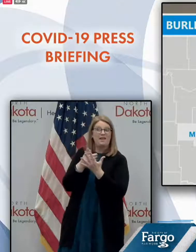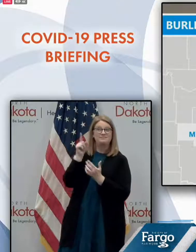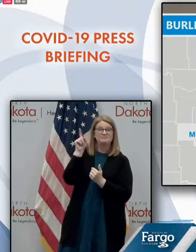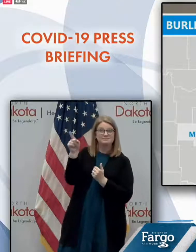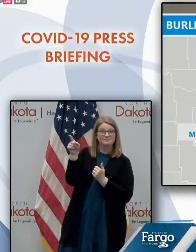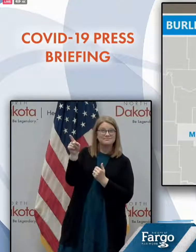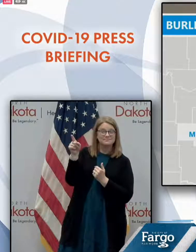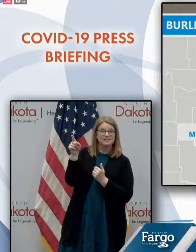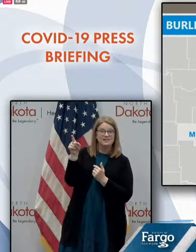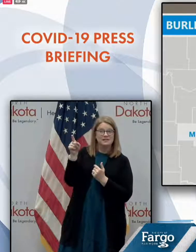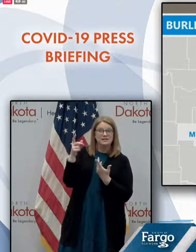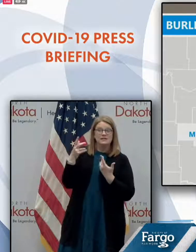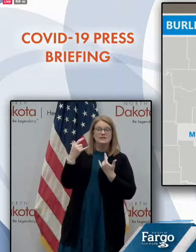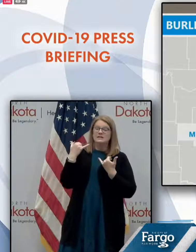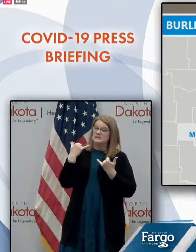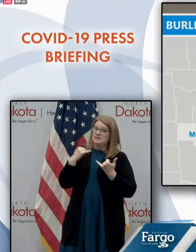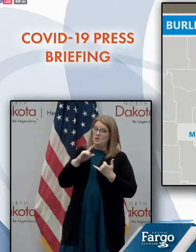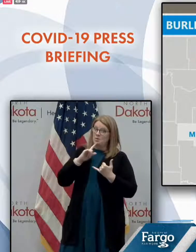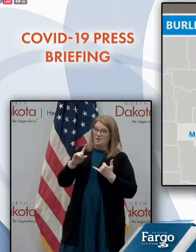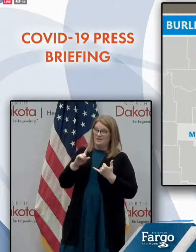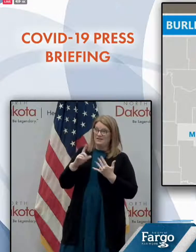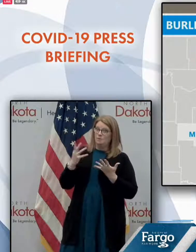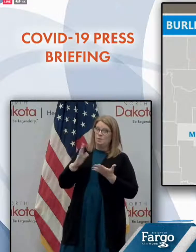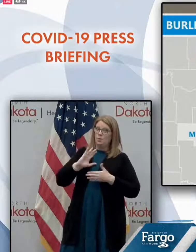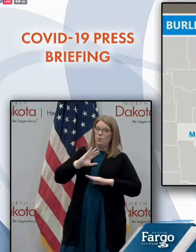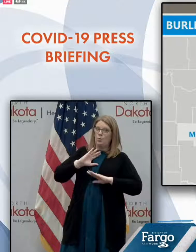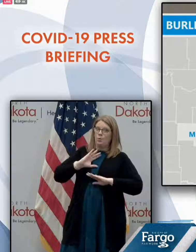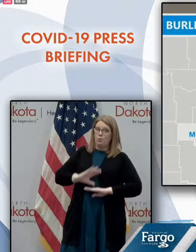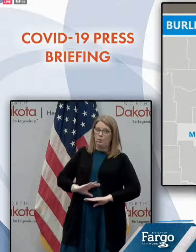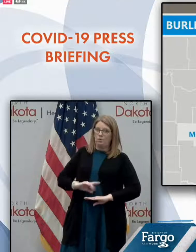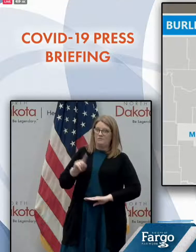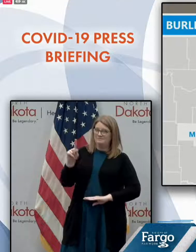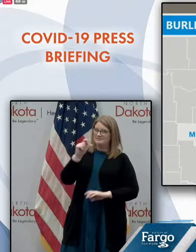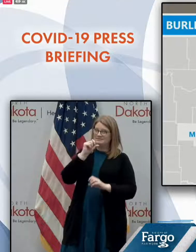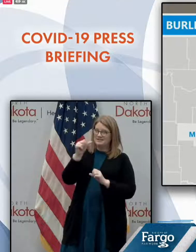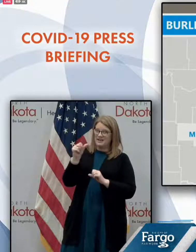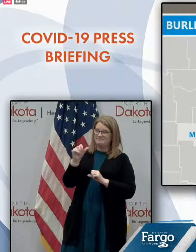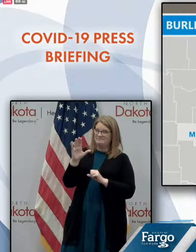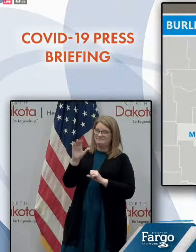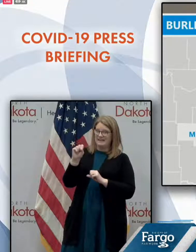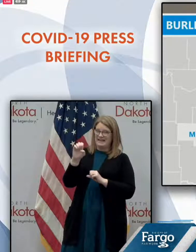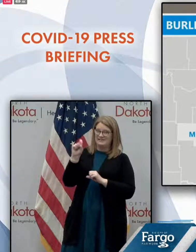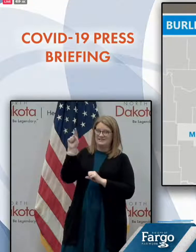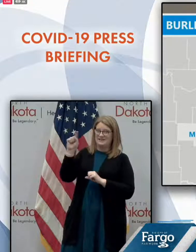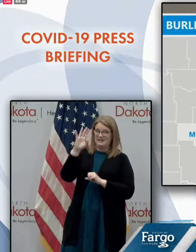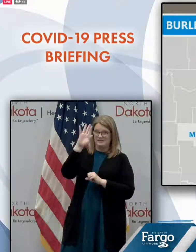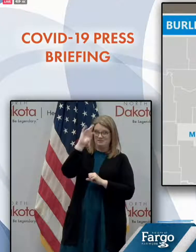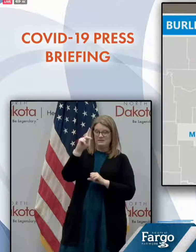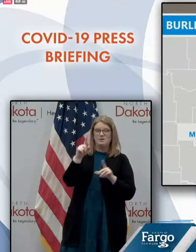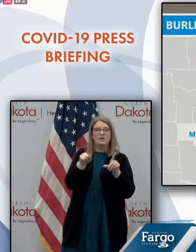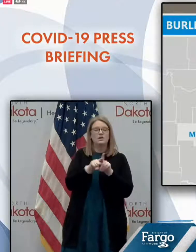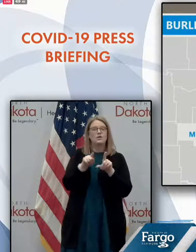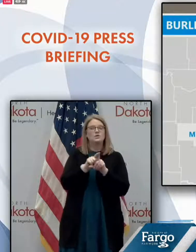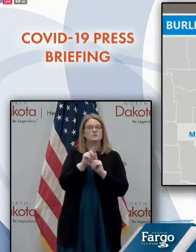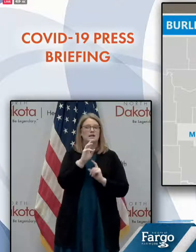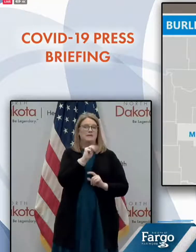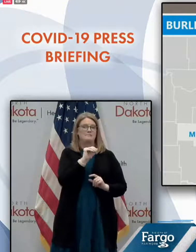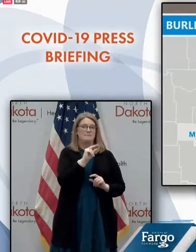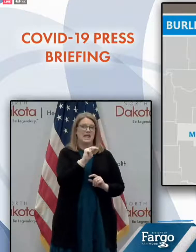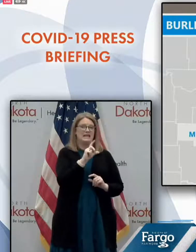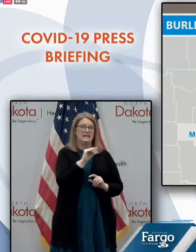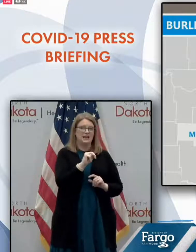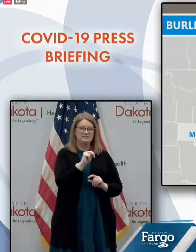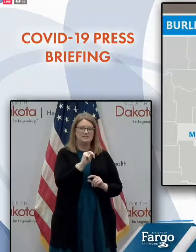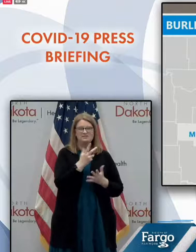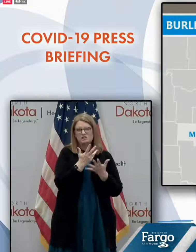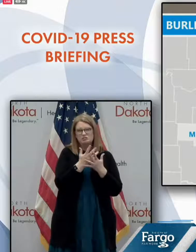there, which at least to date we've done a great job of keeping COVID out of our corrections facilities, both in Bismarck and Mandan, but we